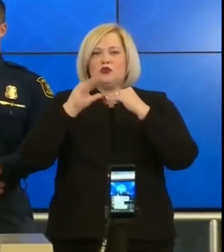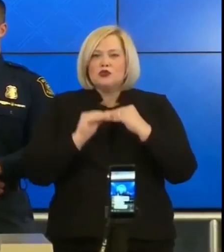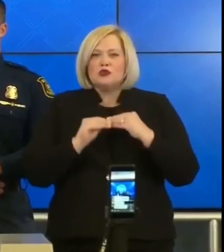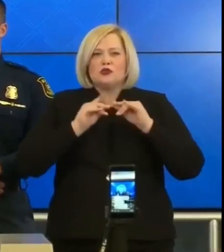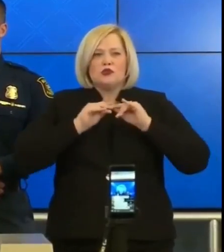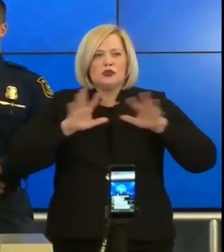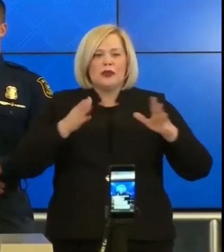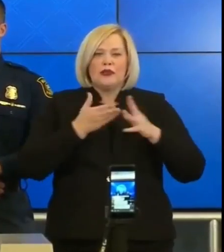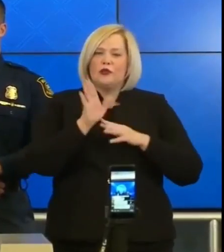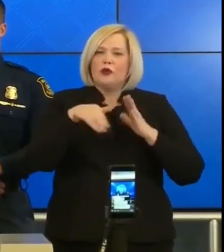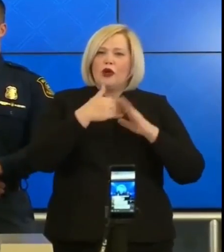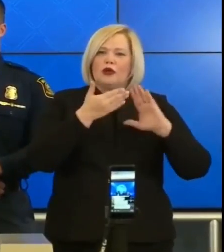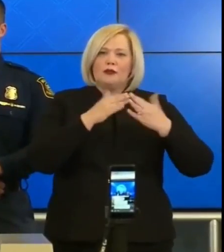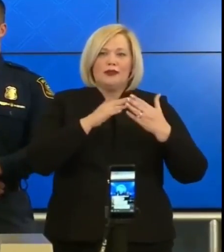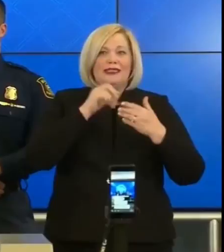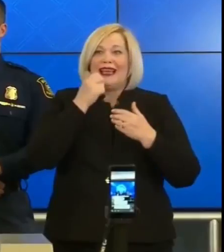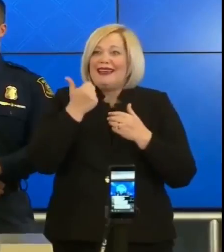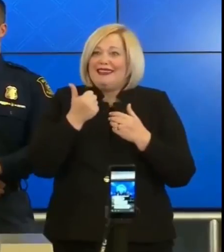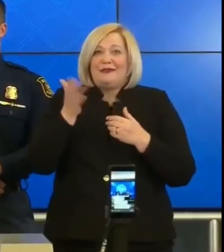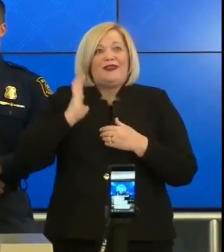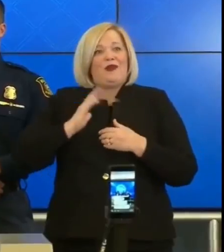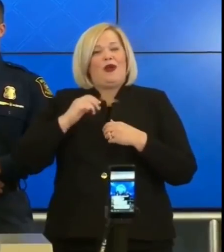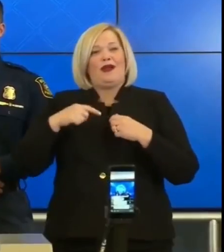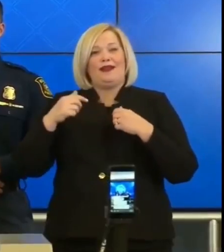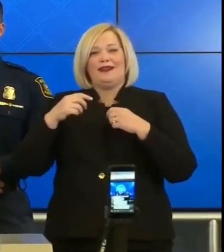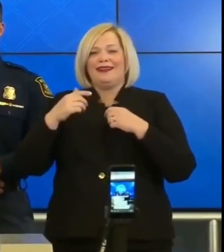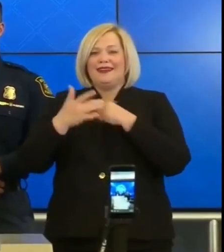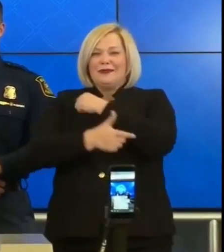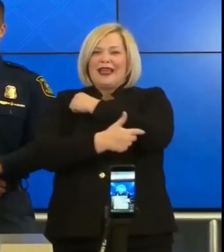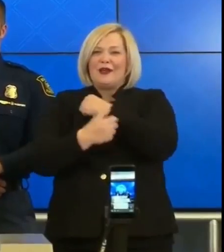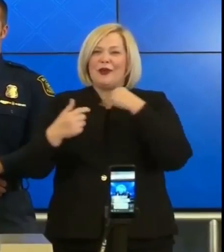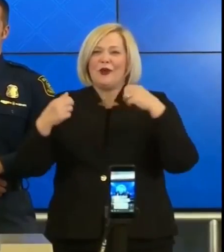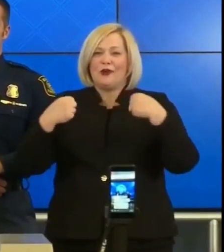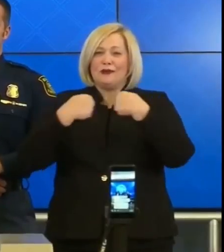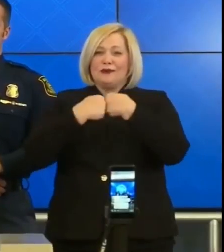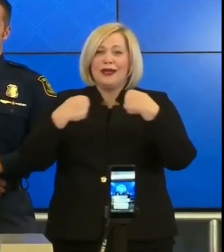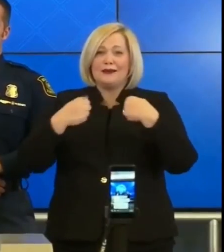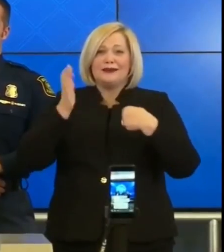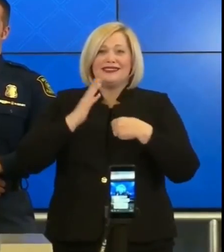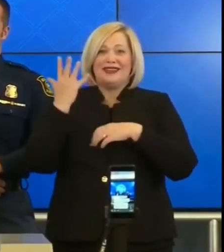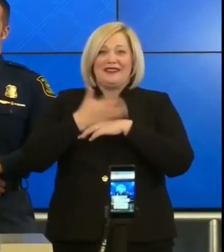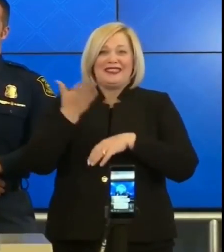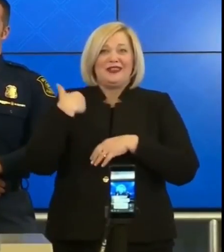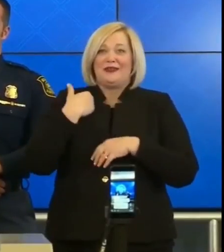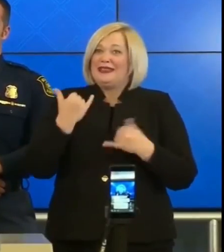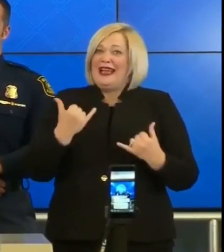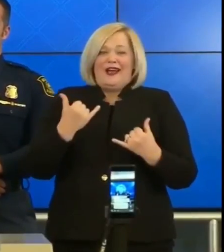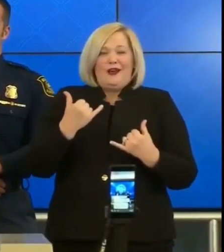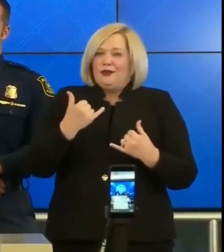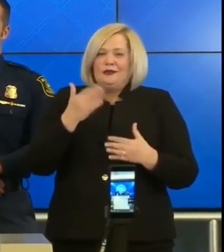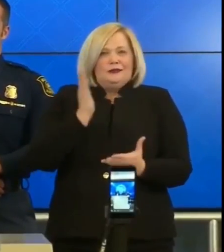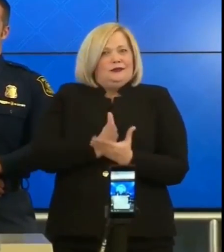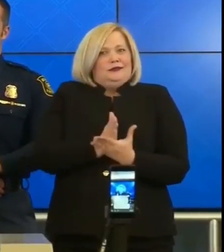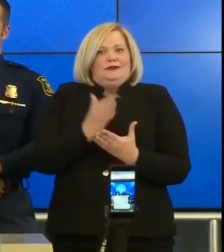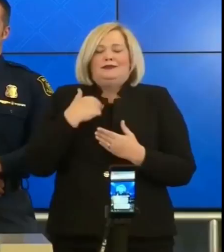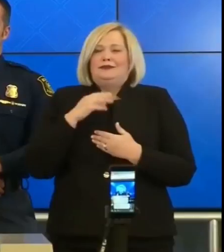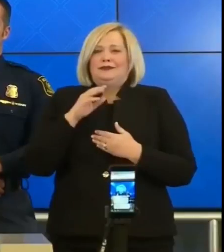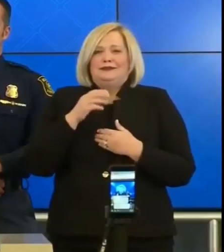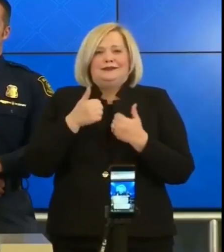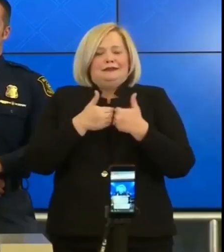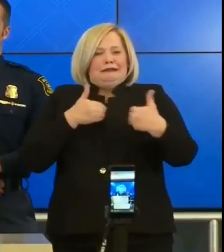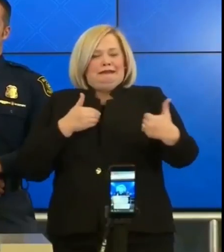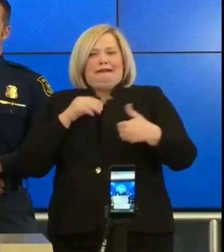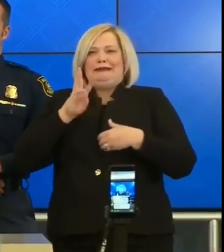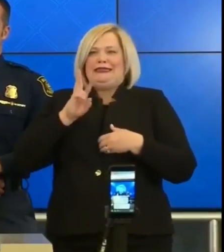people not even to do elbow bumps as we were encouraging just 5 days ago. We're encouraging a 6-foot